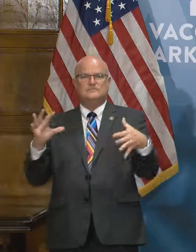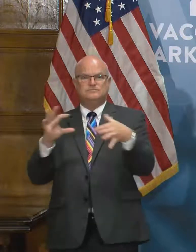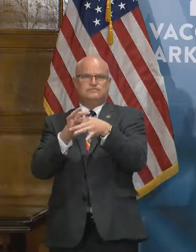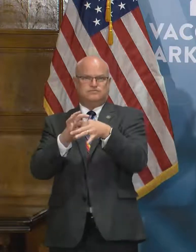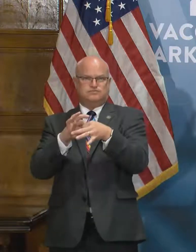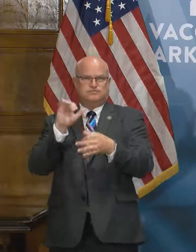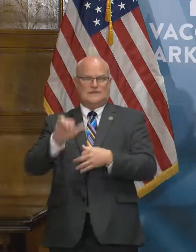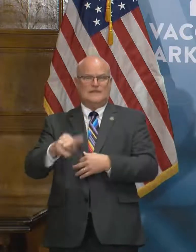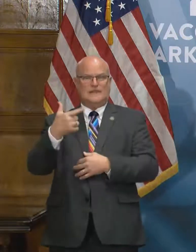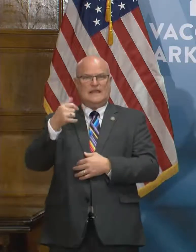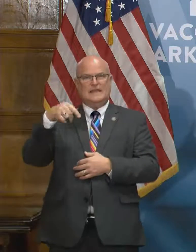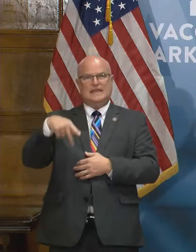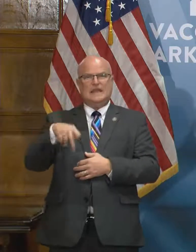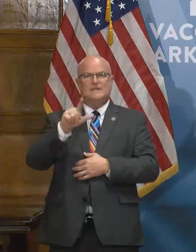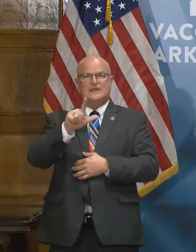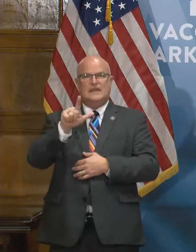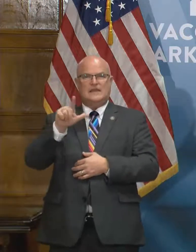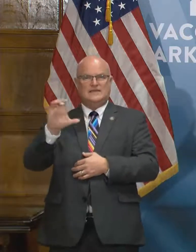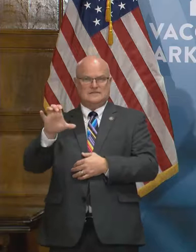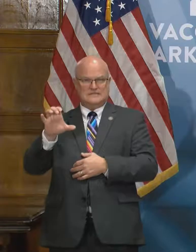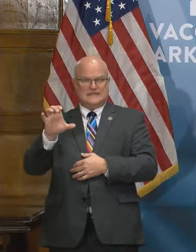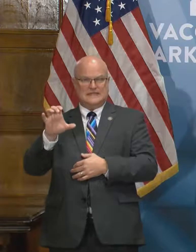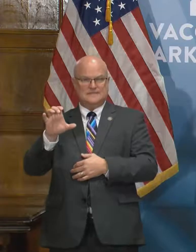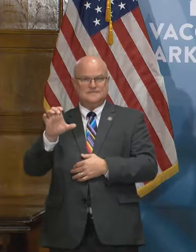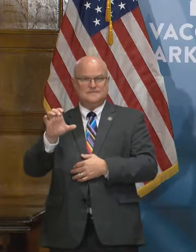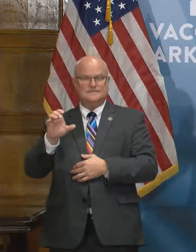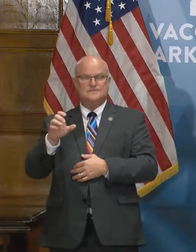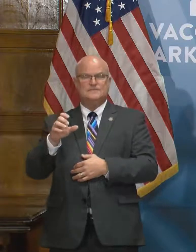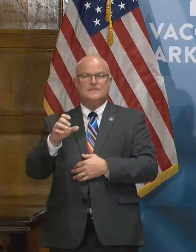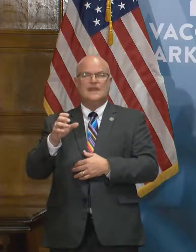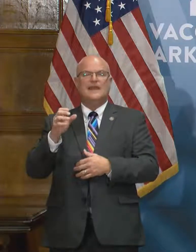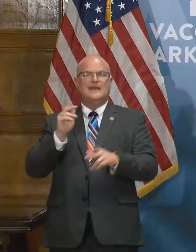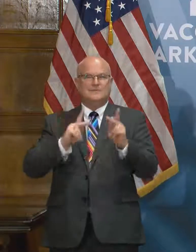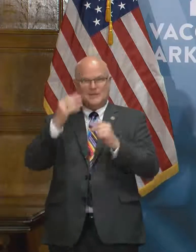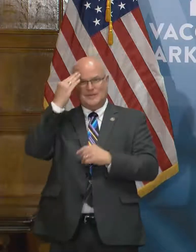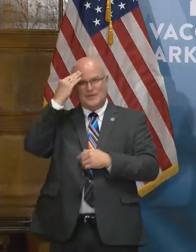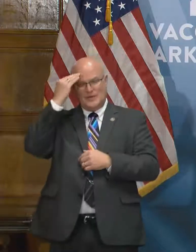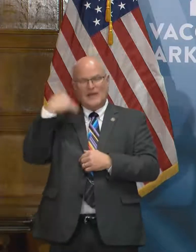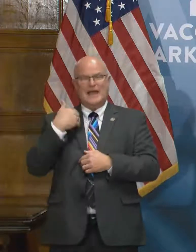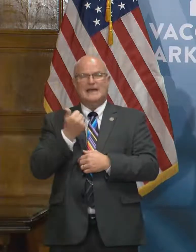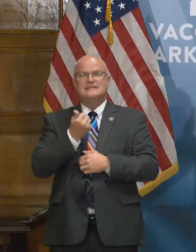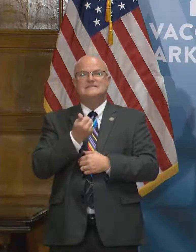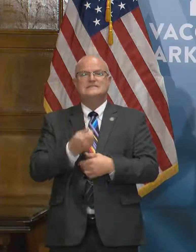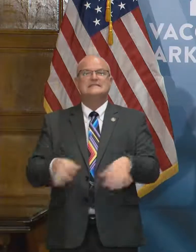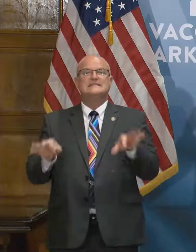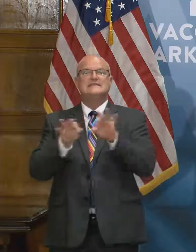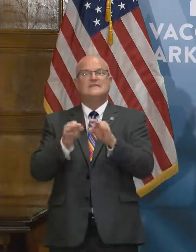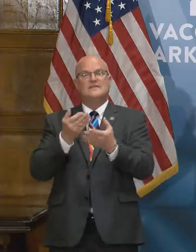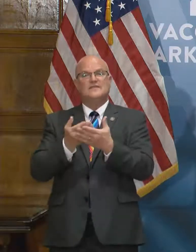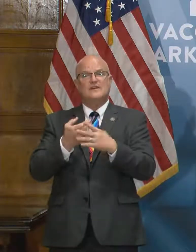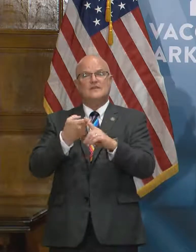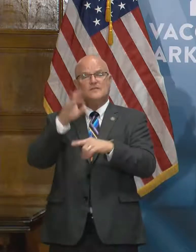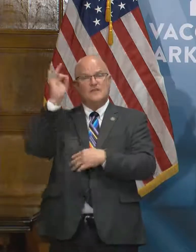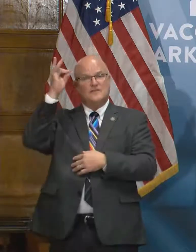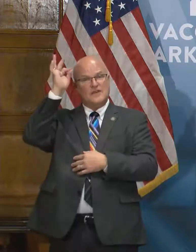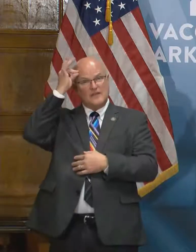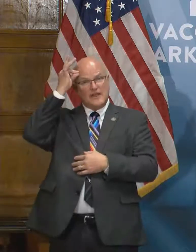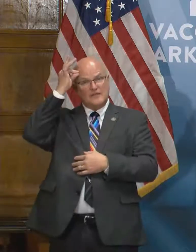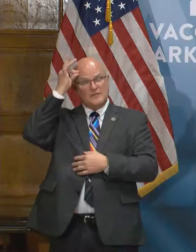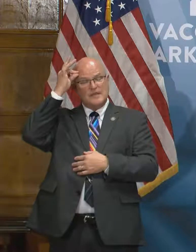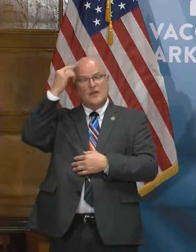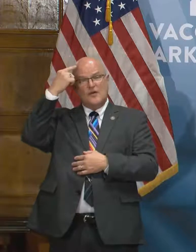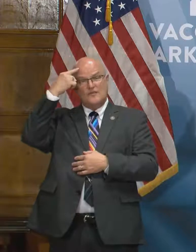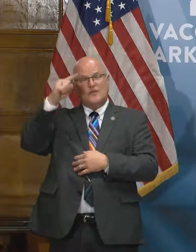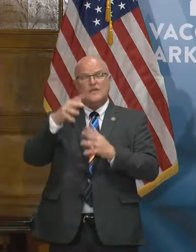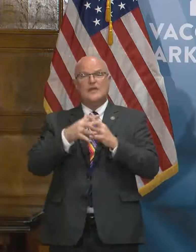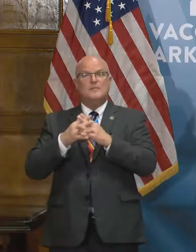rectify that LLC issue. And then, as everyone knows, we've had significant funding from the federal government from